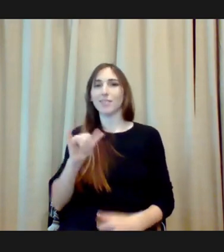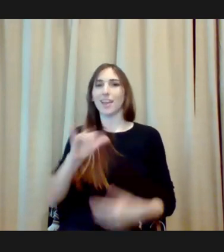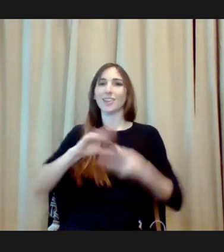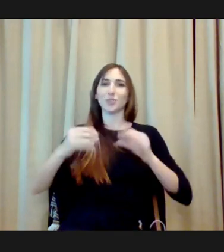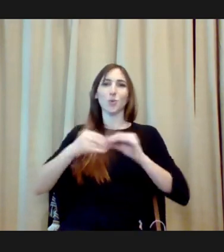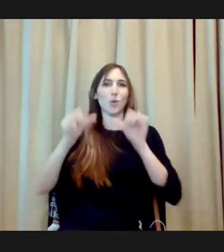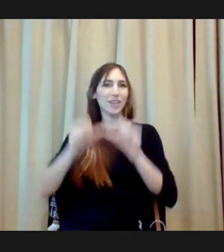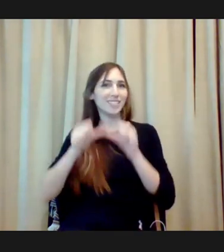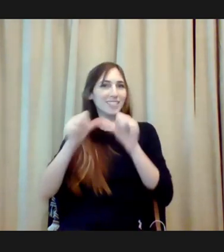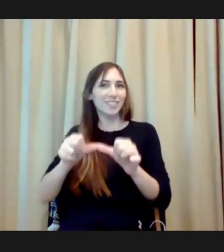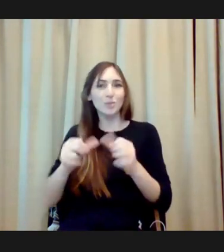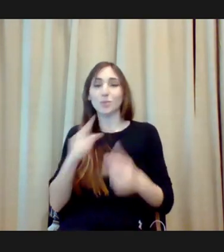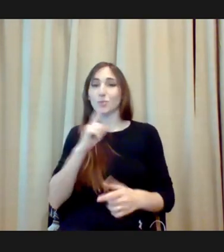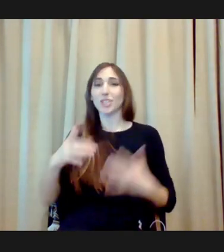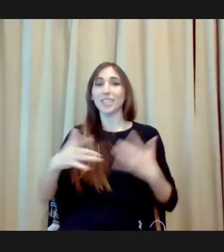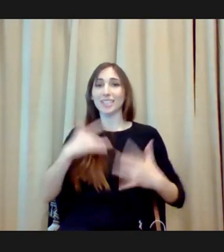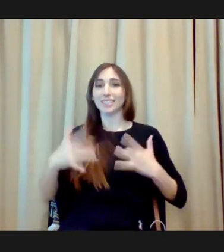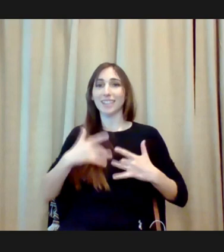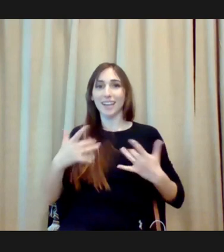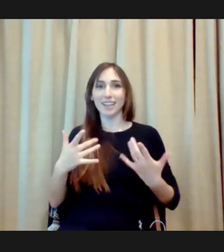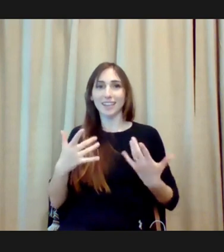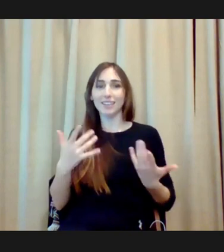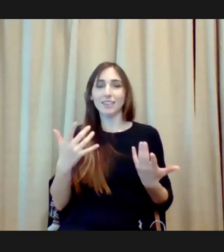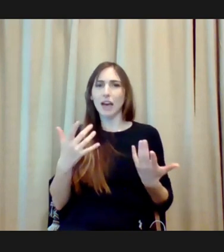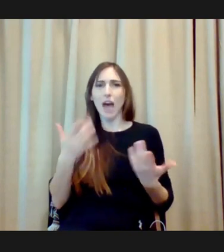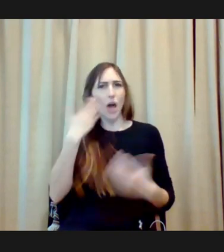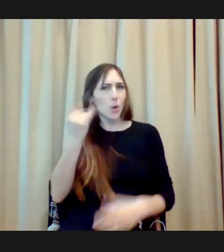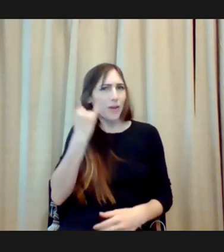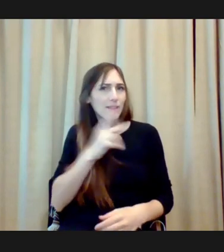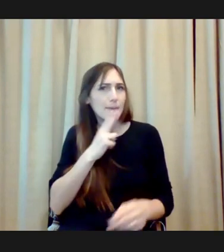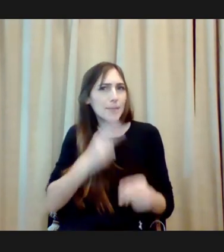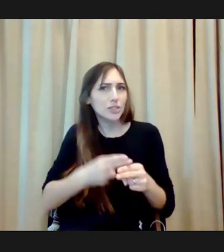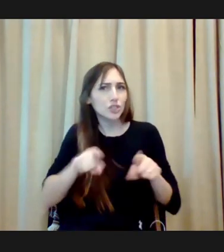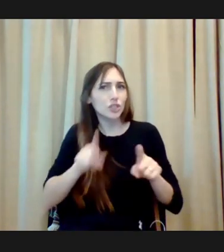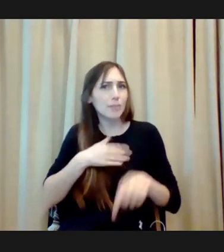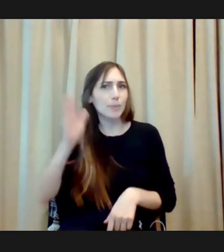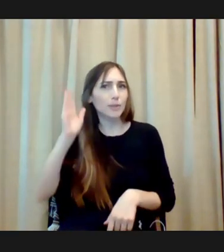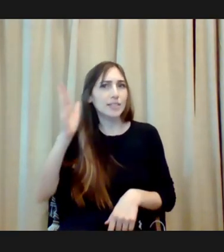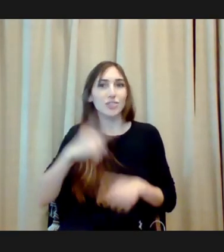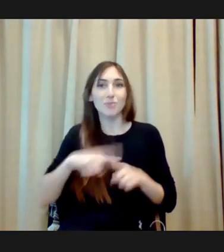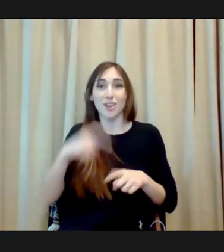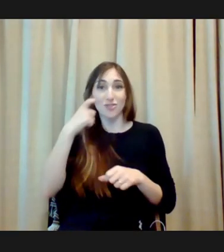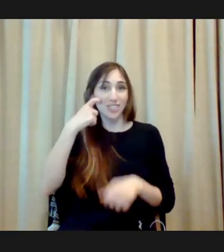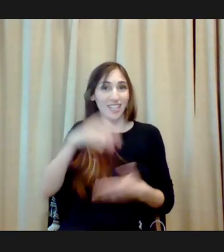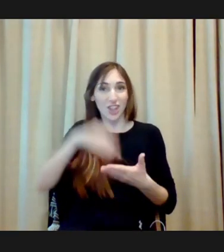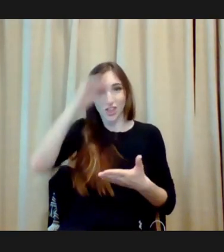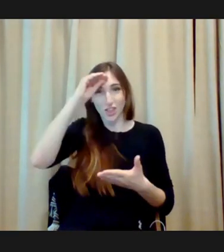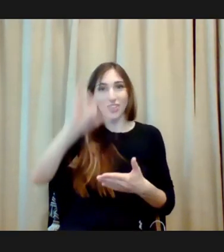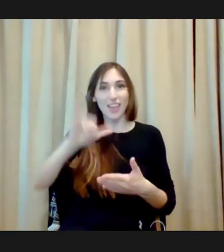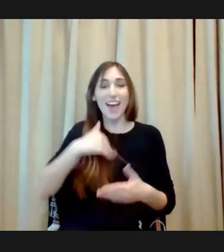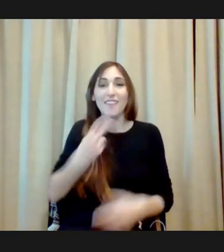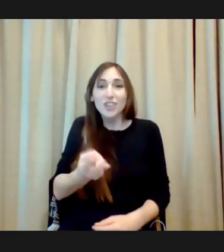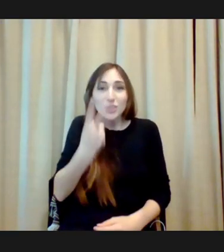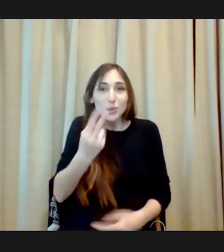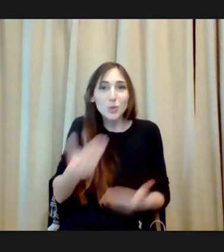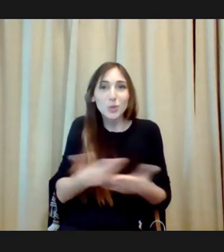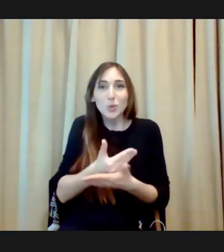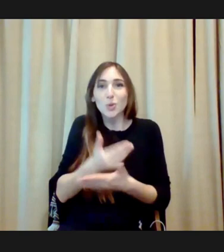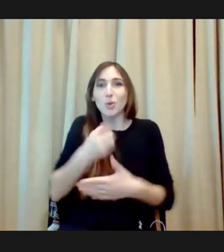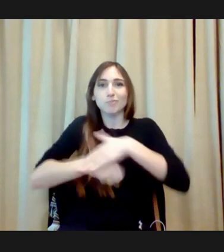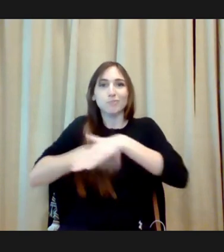really excited. I don't think that I mentioned this in my talk. We recently learned that there were actually two litters born to the lassoon